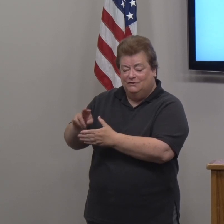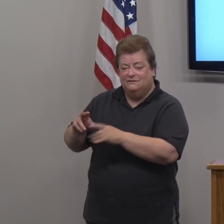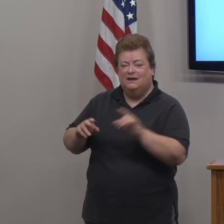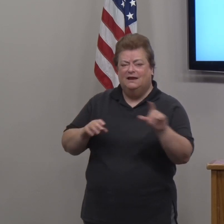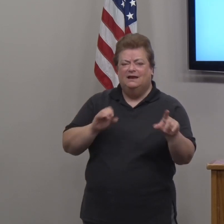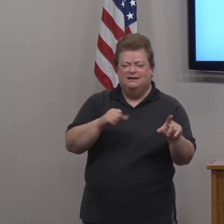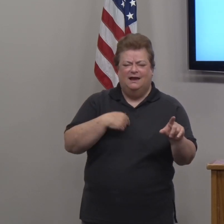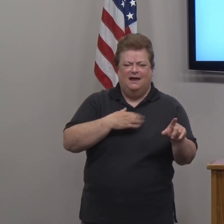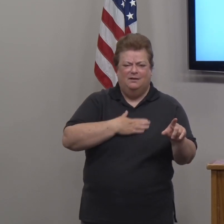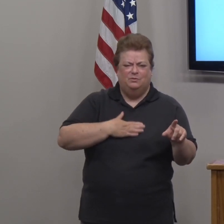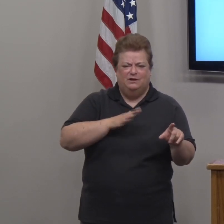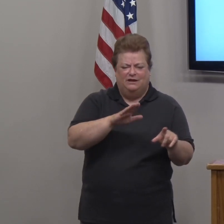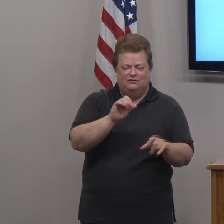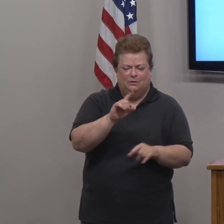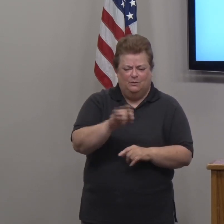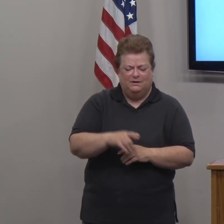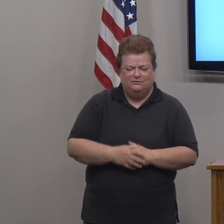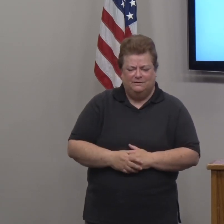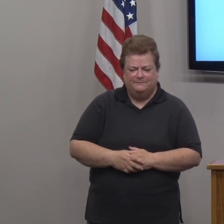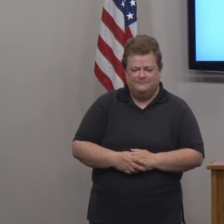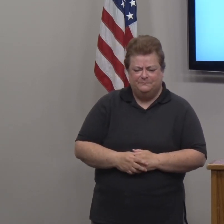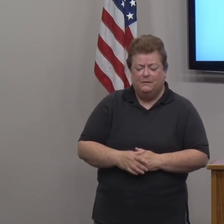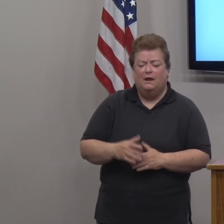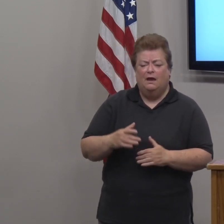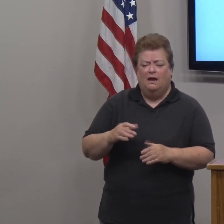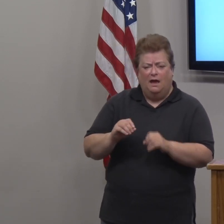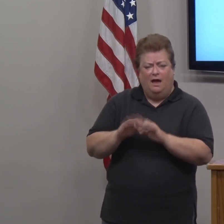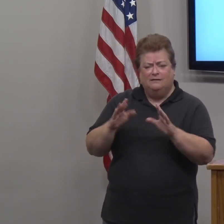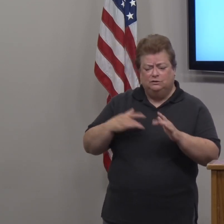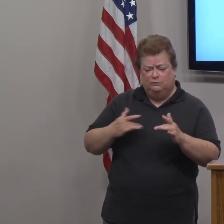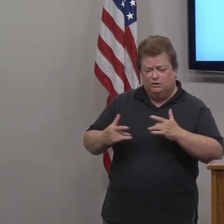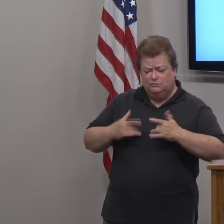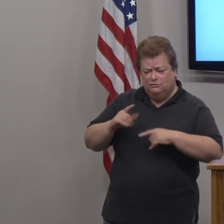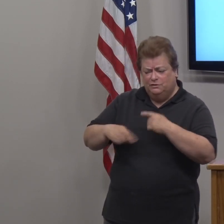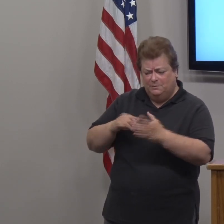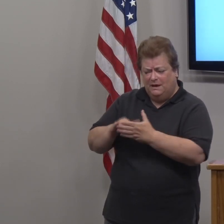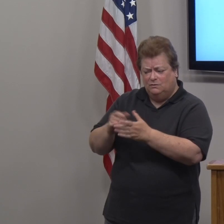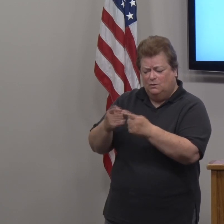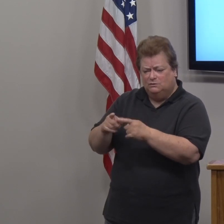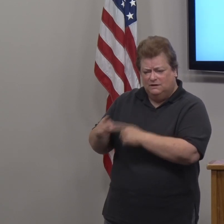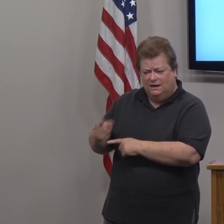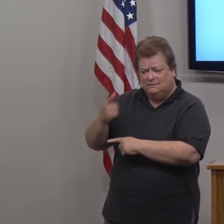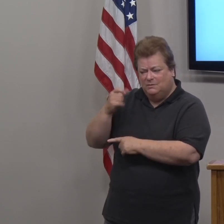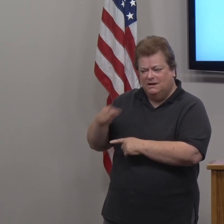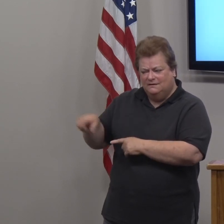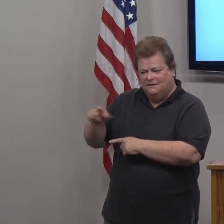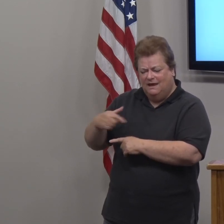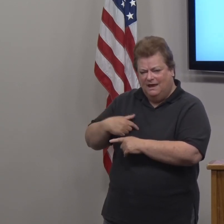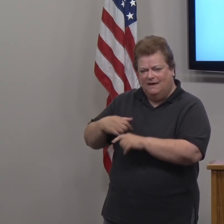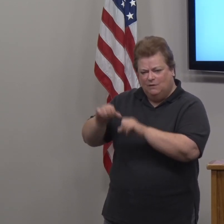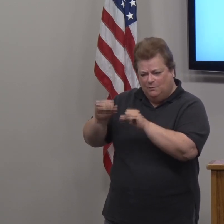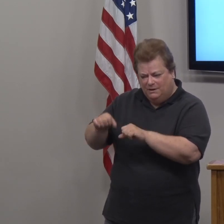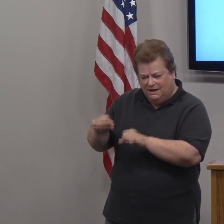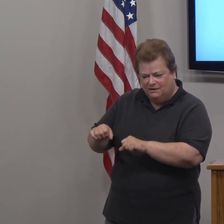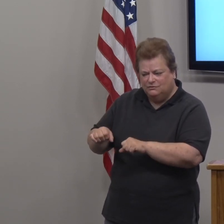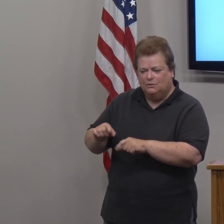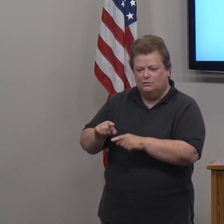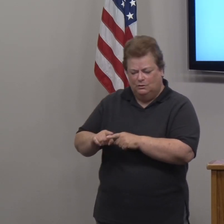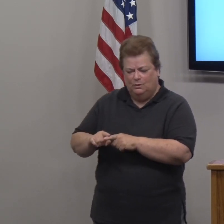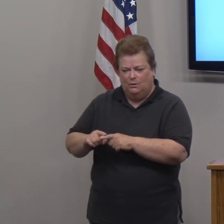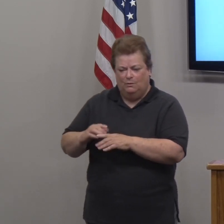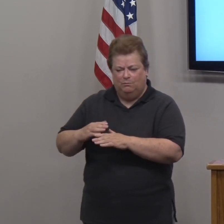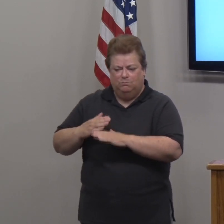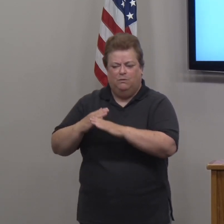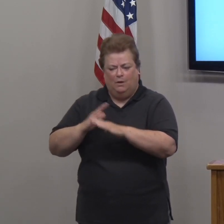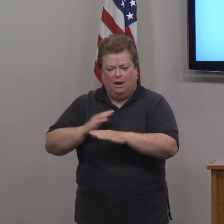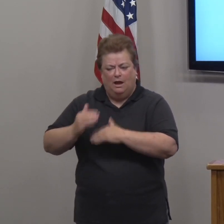question. Here's where, obviously we're concerned about these cases because they have the potential to break down the progress that we've